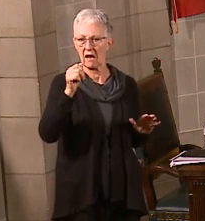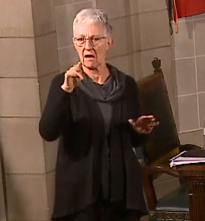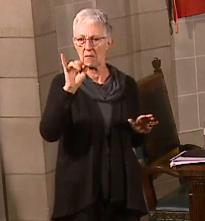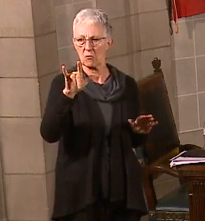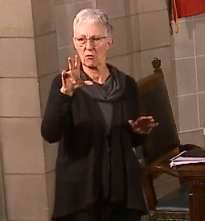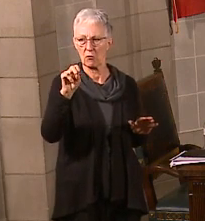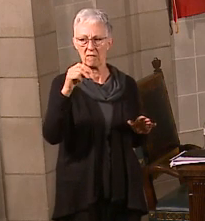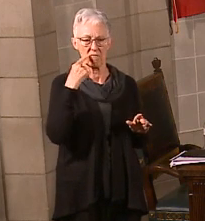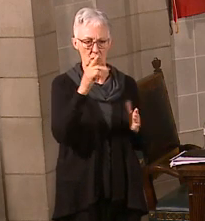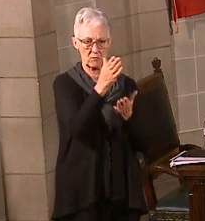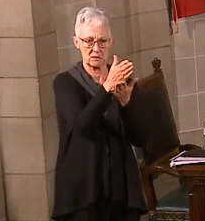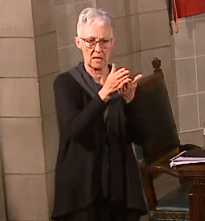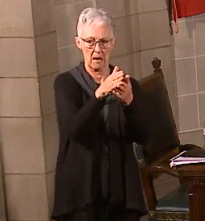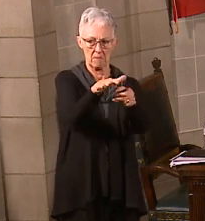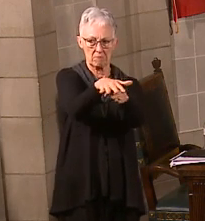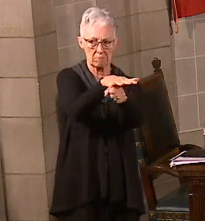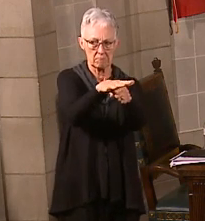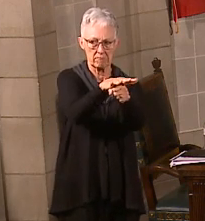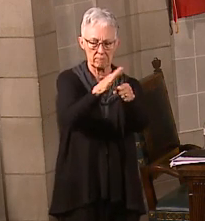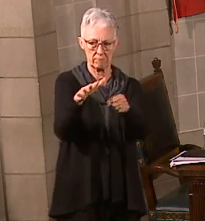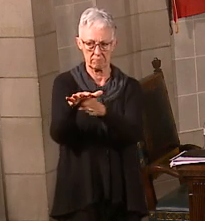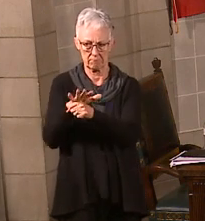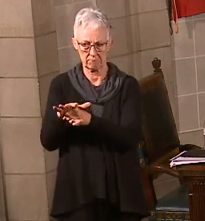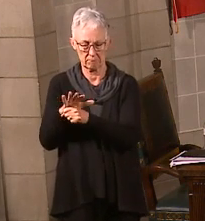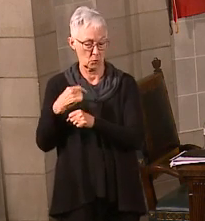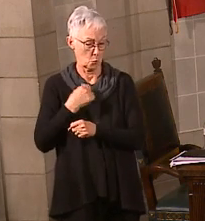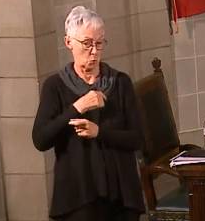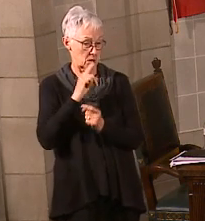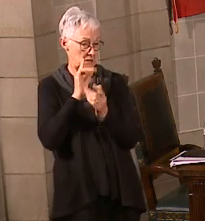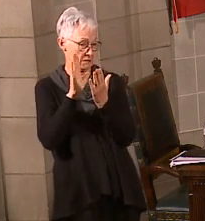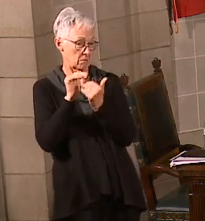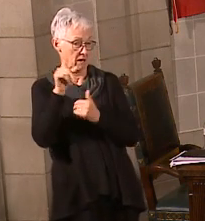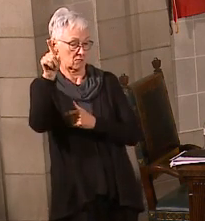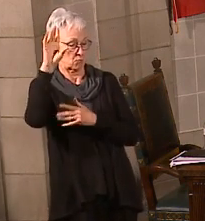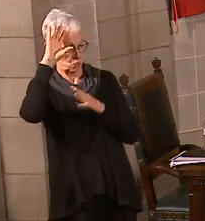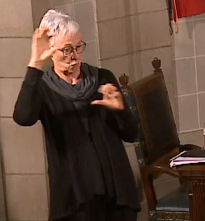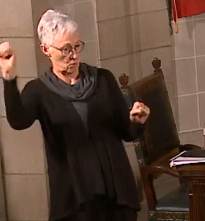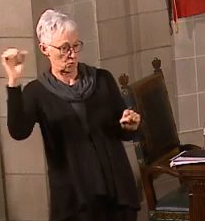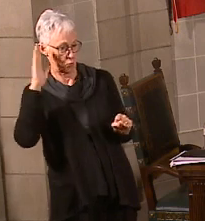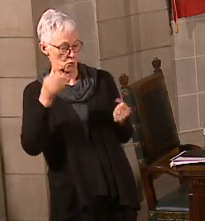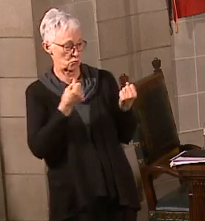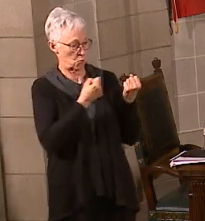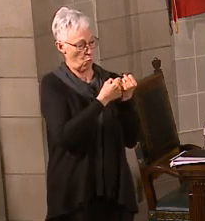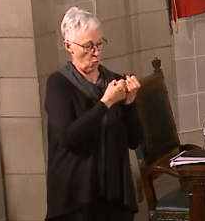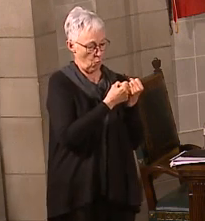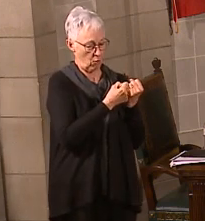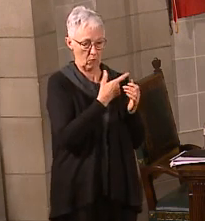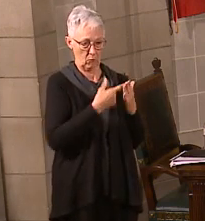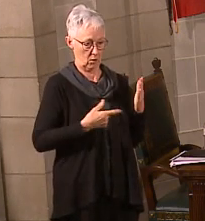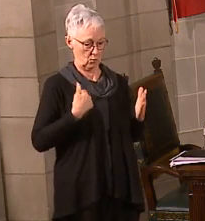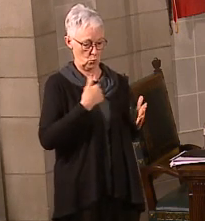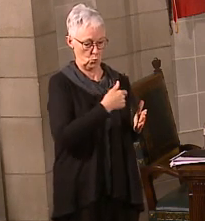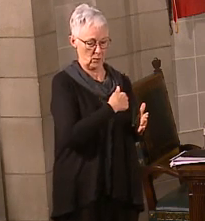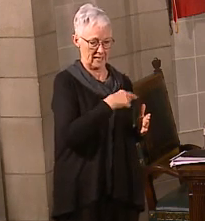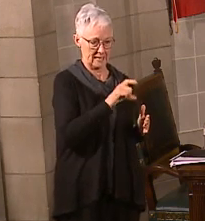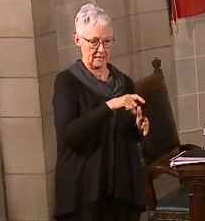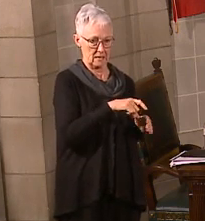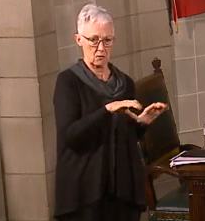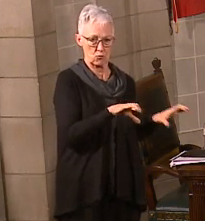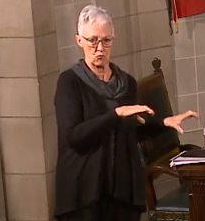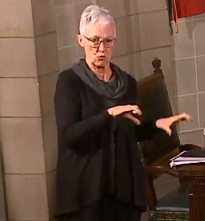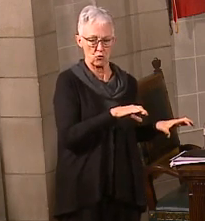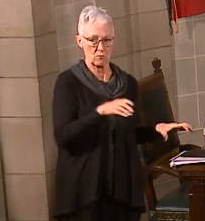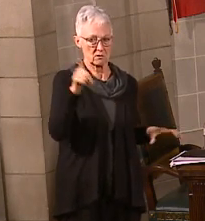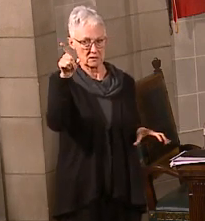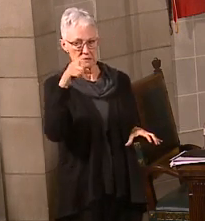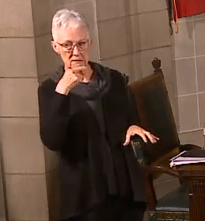things. And again, we expect that the president's going to be supportive of the things we're doing in the states because every state's going to be different. He said that many times, that states need to